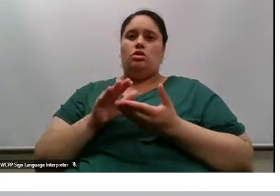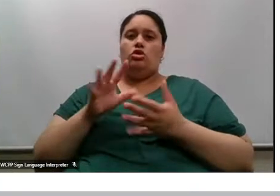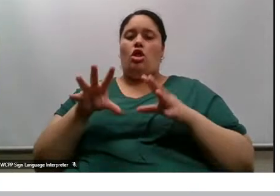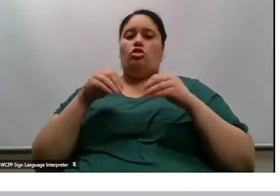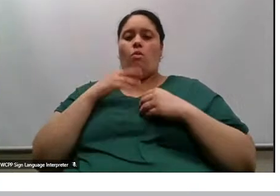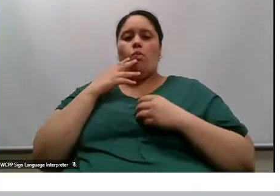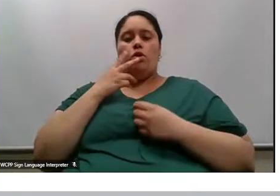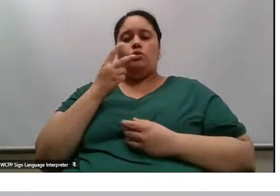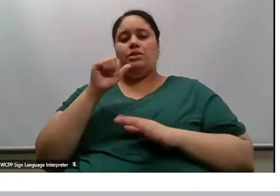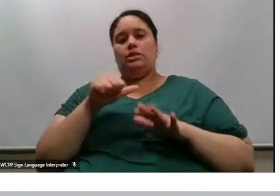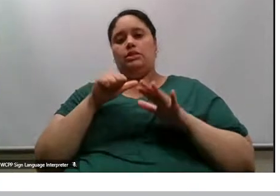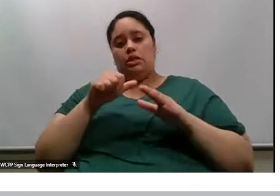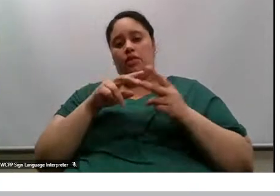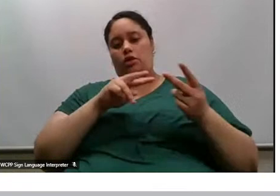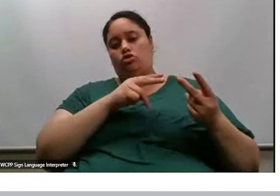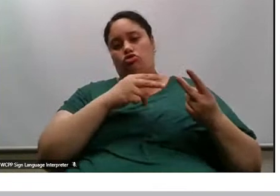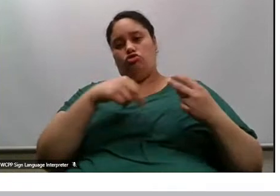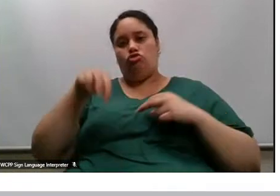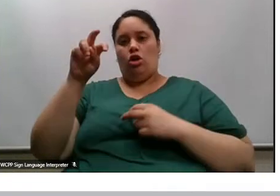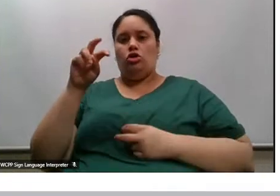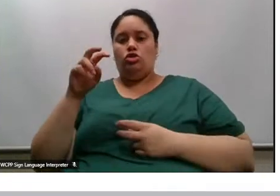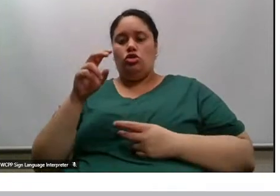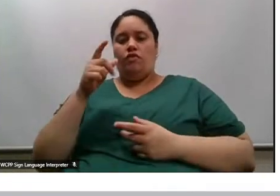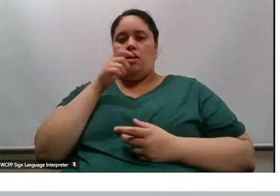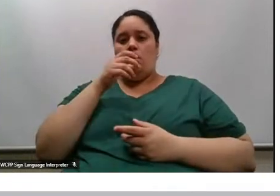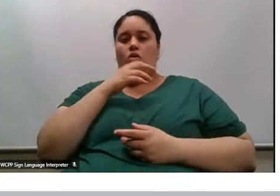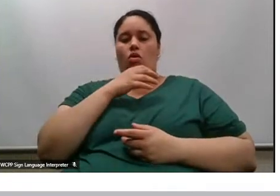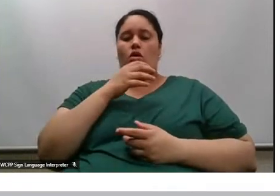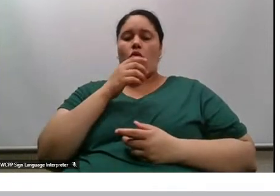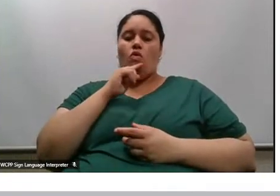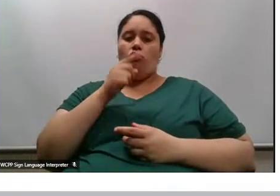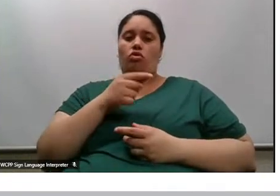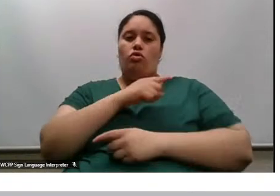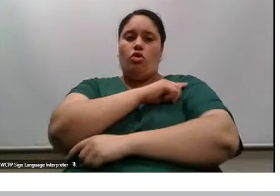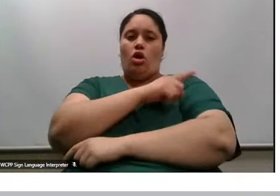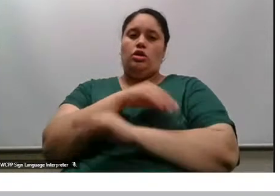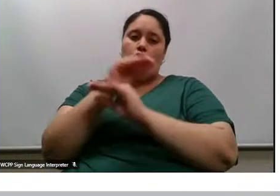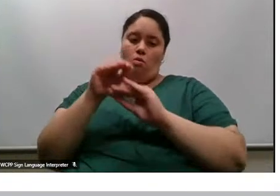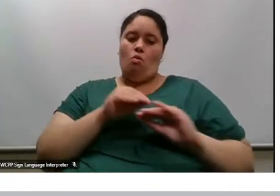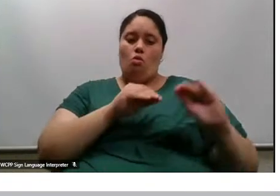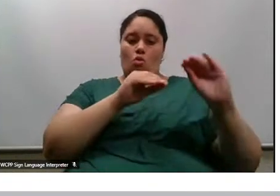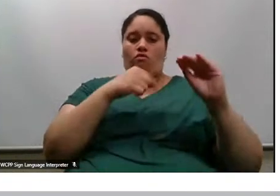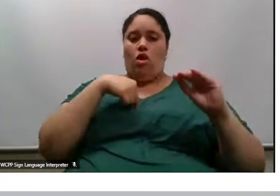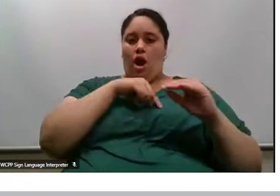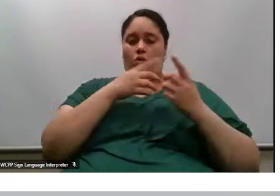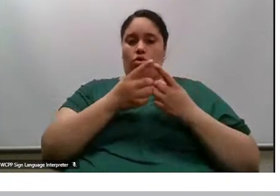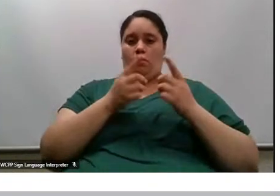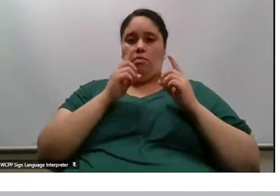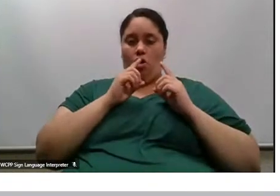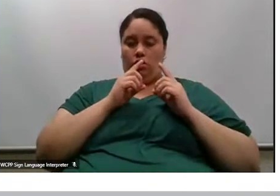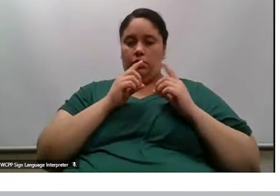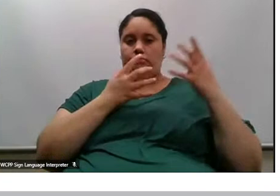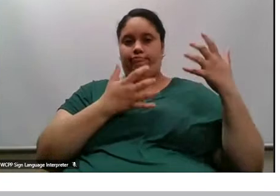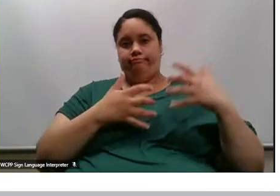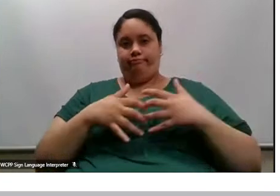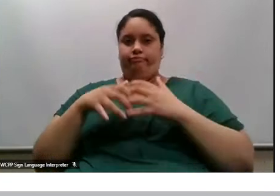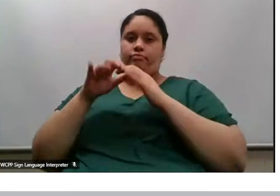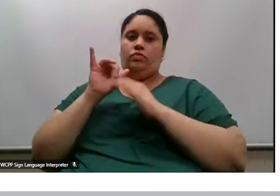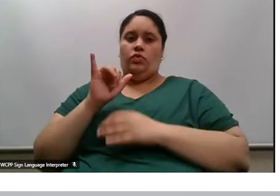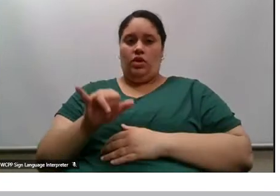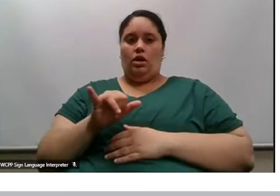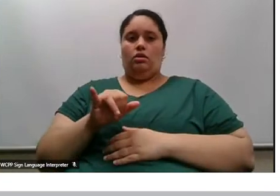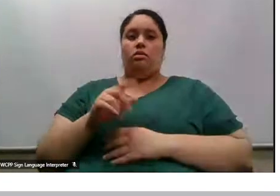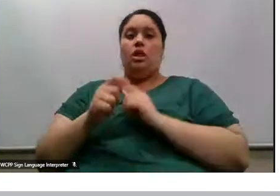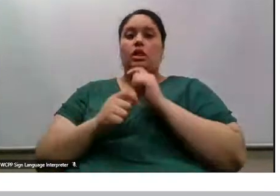of the Liquor Authority to the Department of Community Safety and the requisite alignment. In terms of